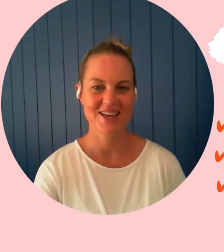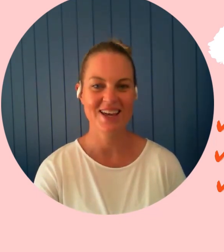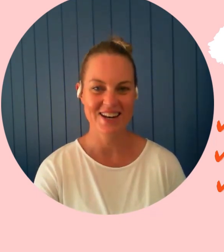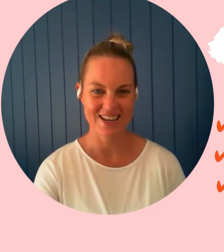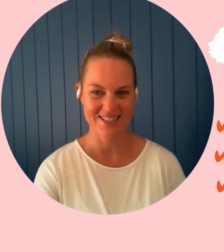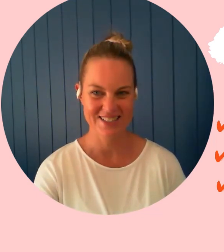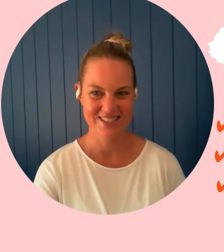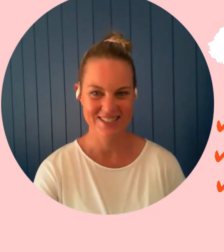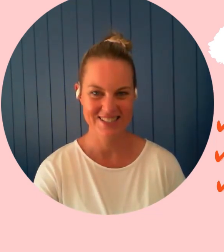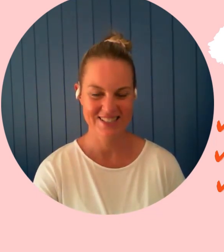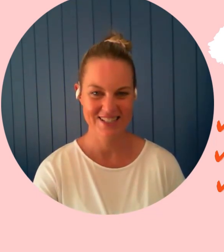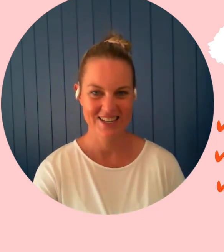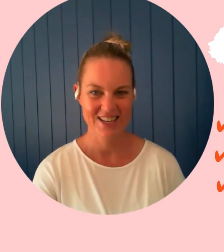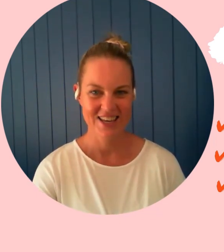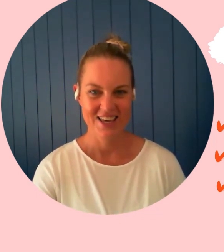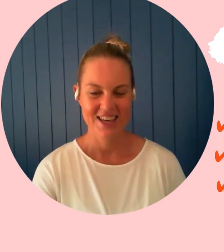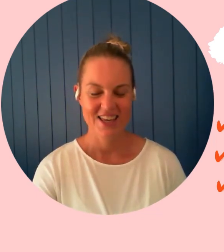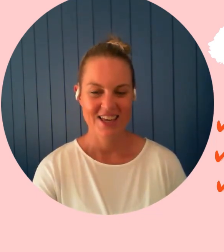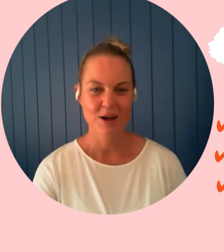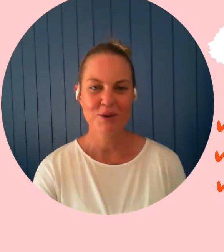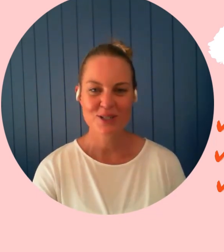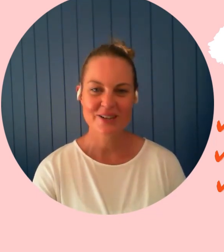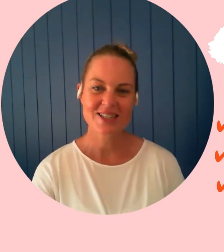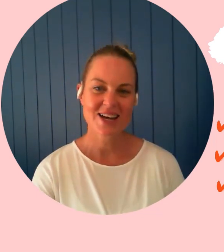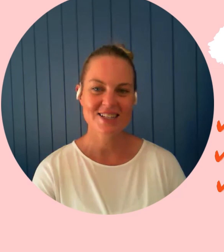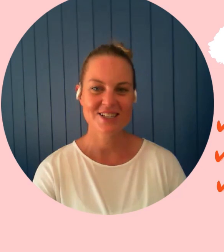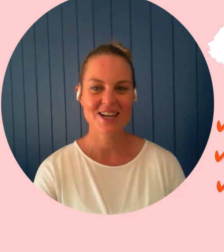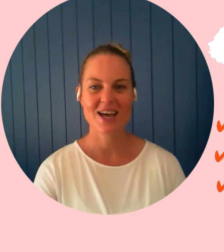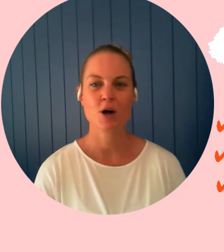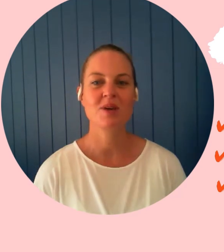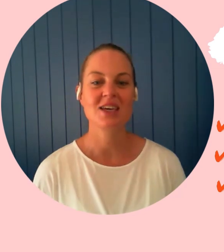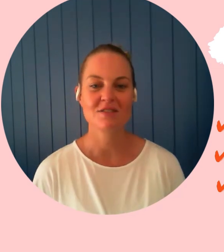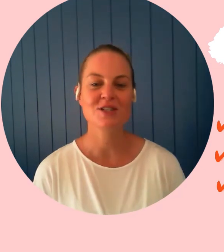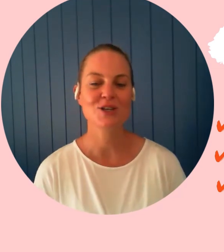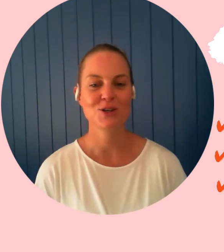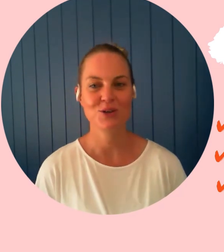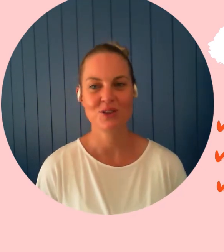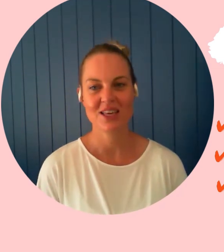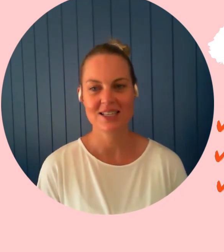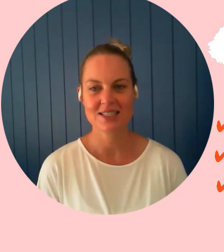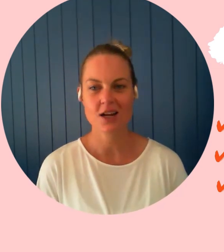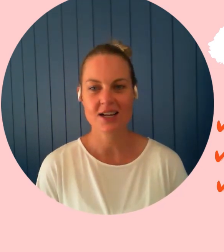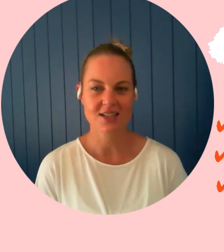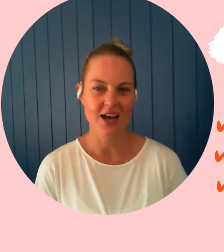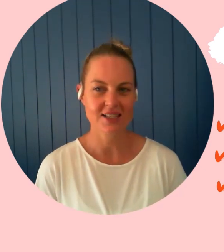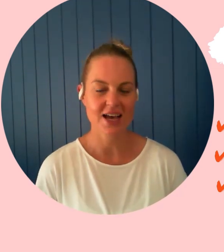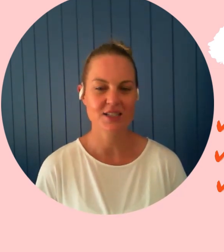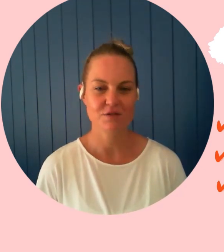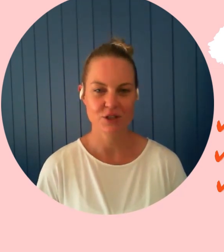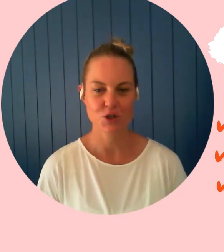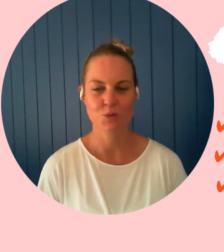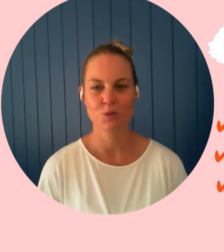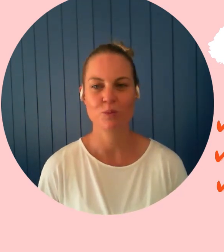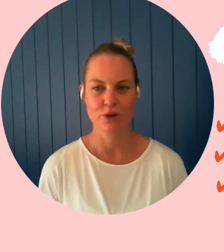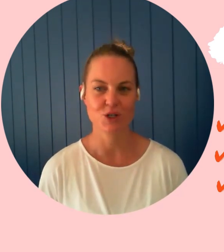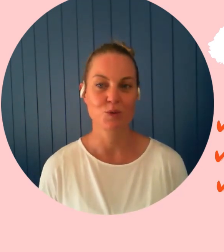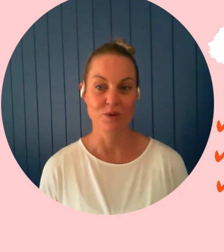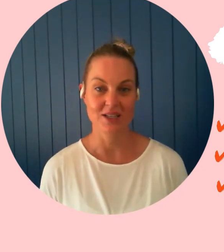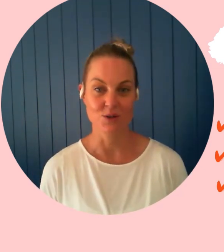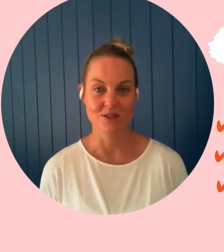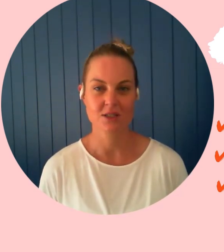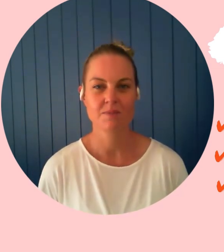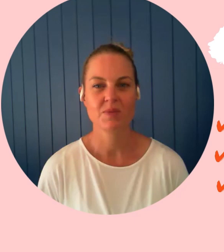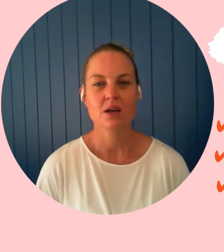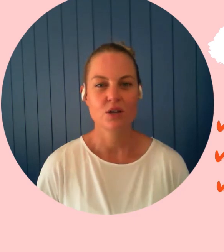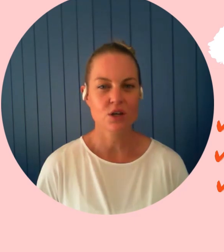and needs. I'm also excited to share I'll be gifting you these 9 signs as a visual printable